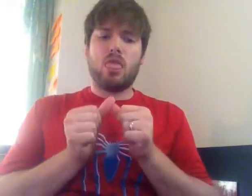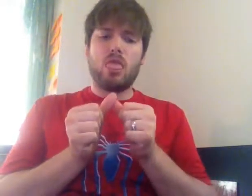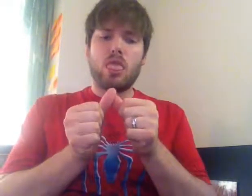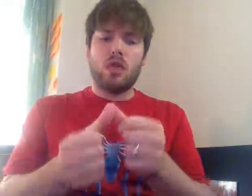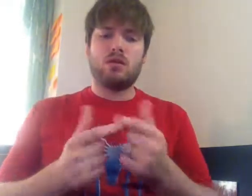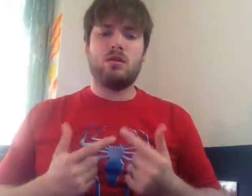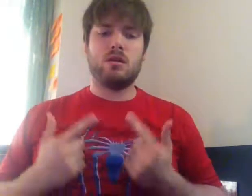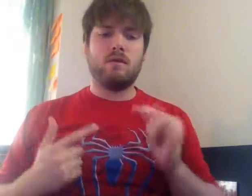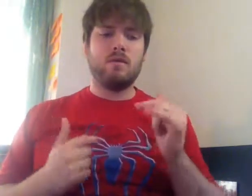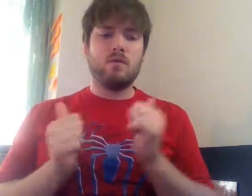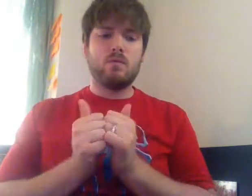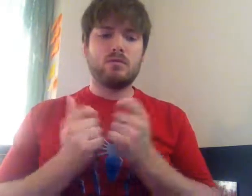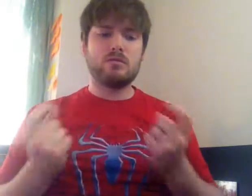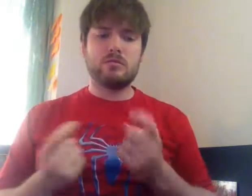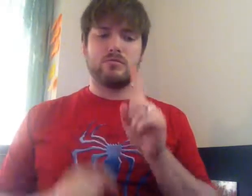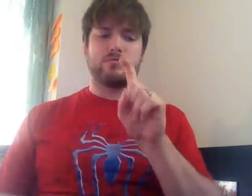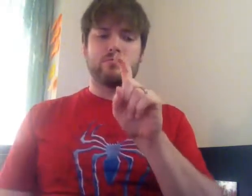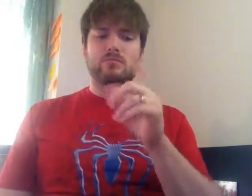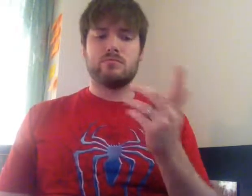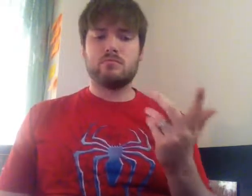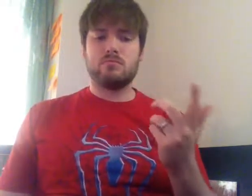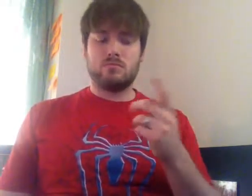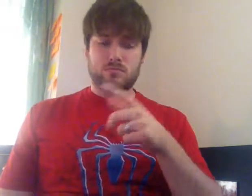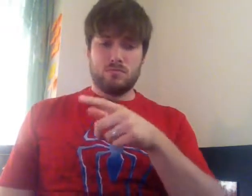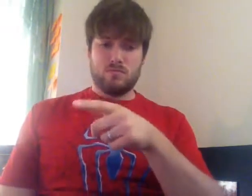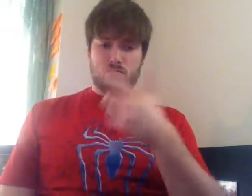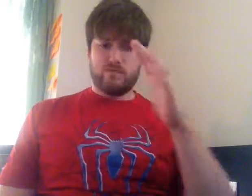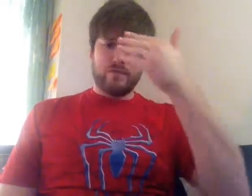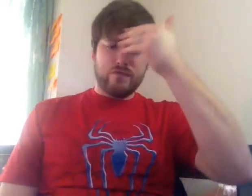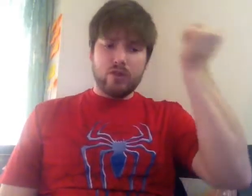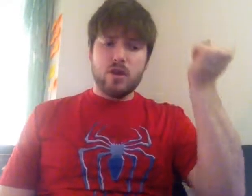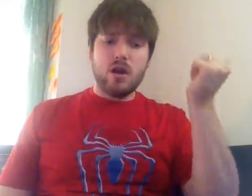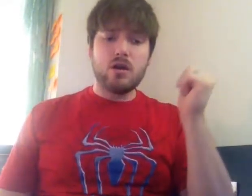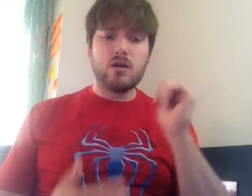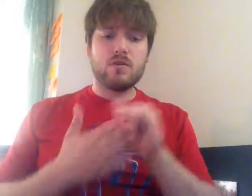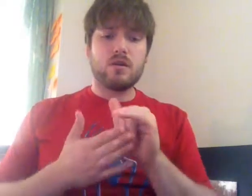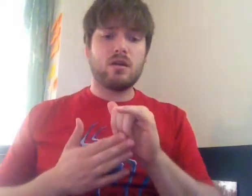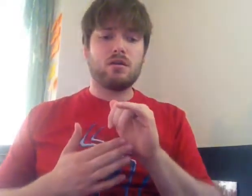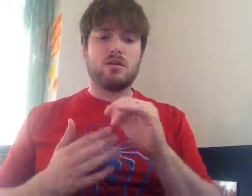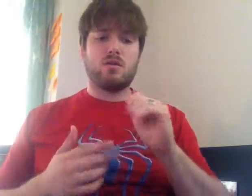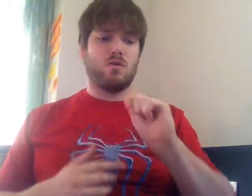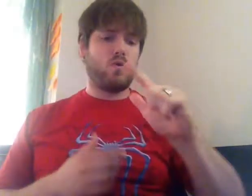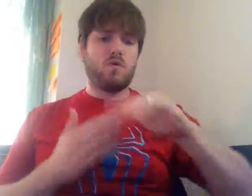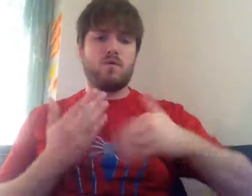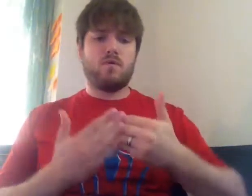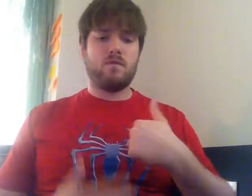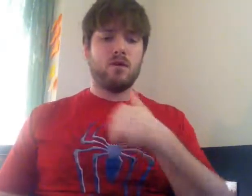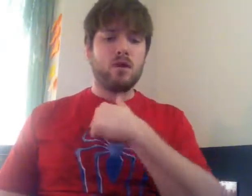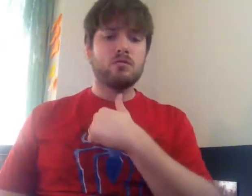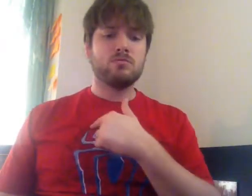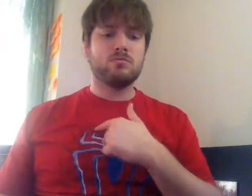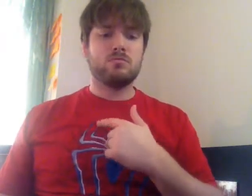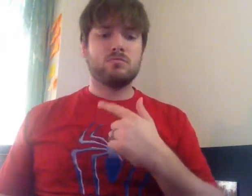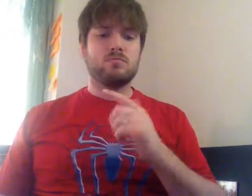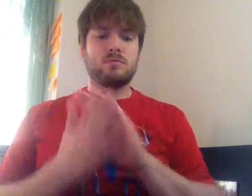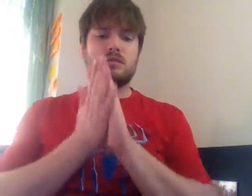2 weeks. So what does that mean? We had Alex very early in the year. Then we had Bonnie and Colin just recently. I think it